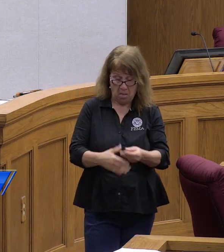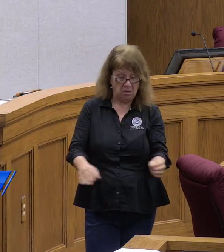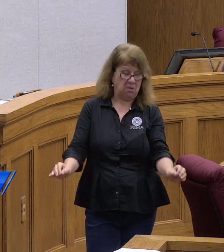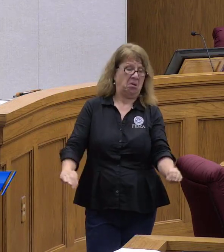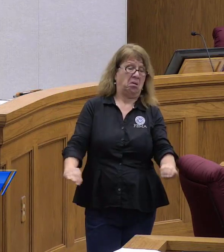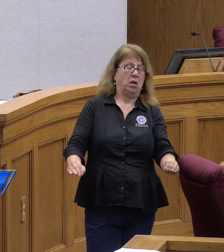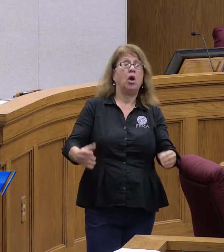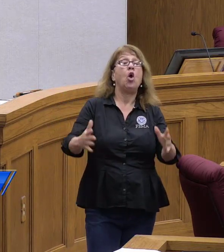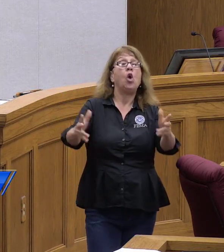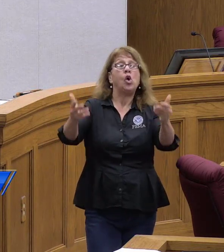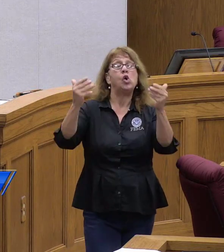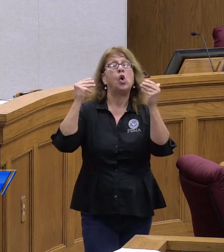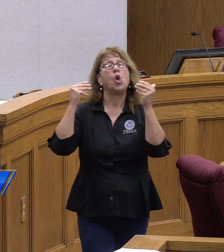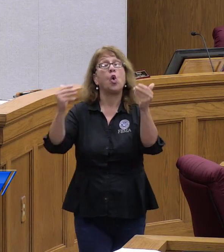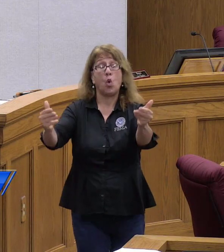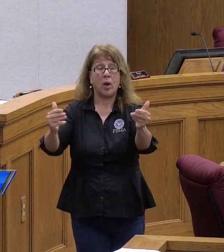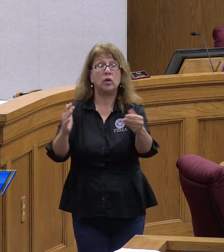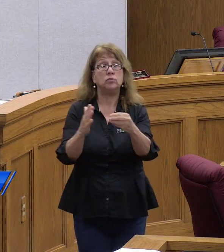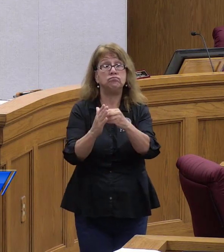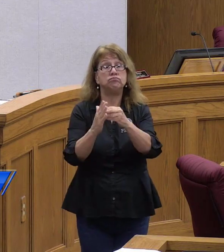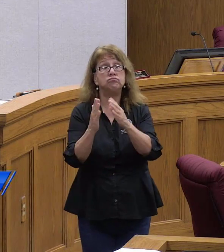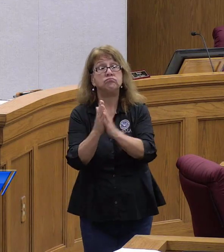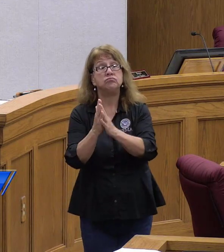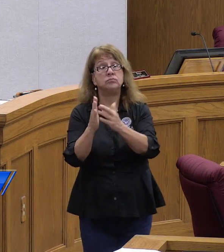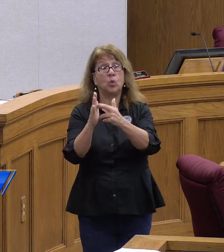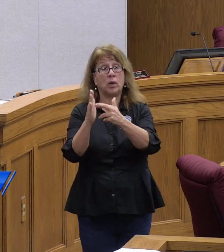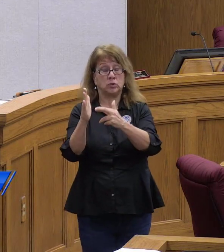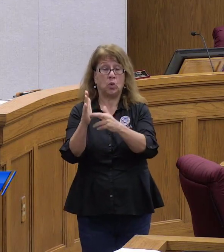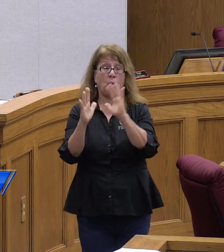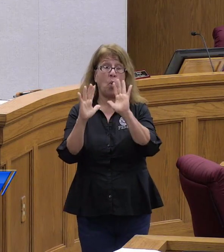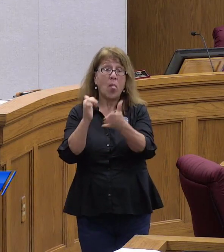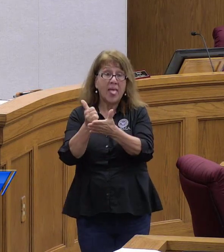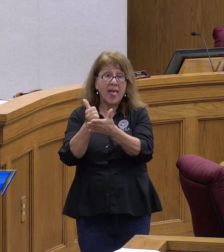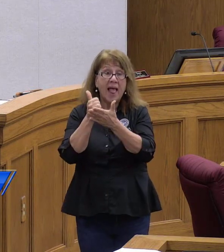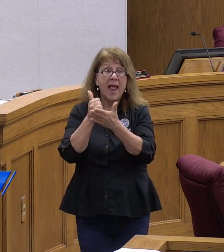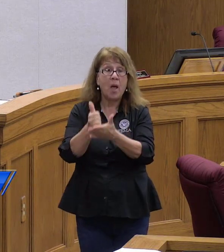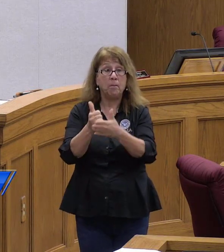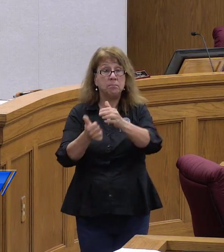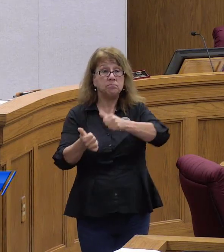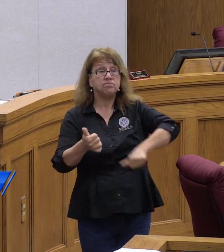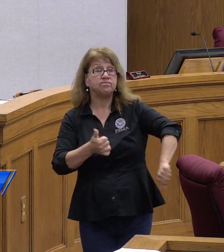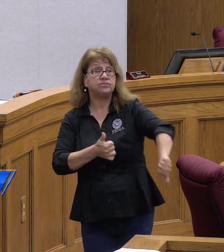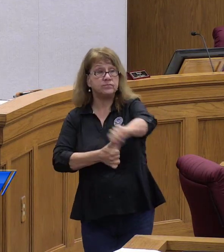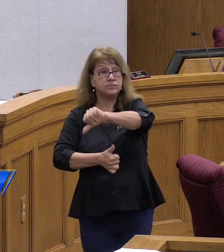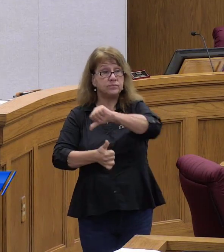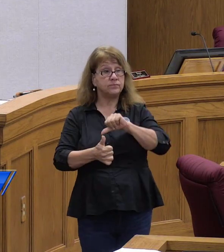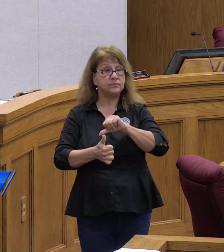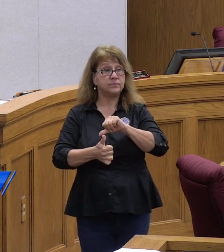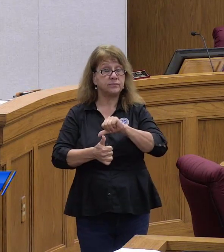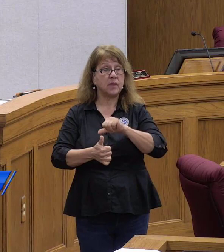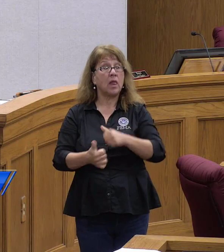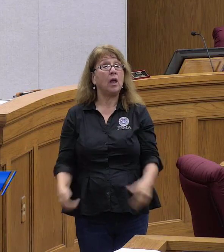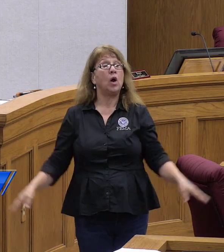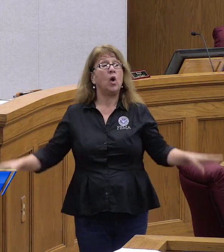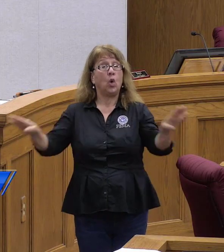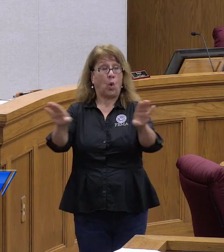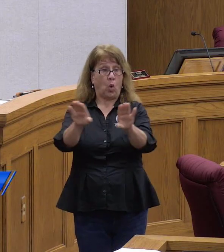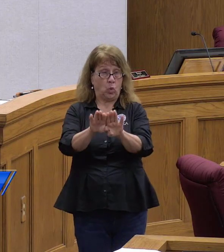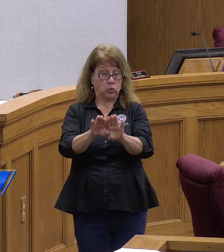Register because it will help the community in the long run. And I will close on just a